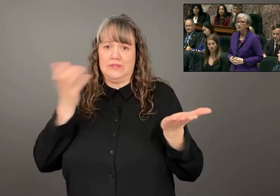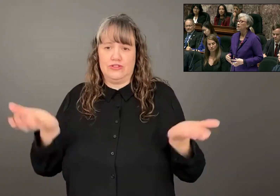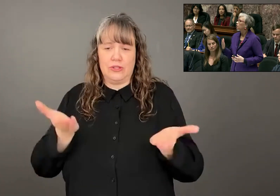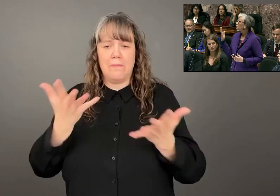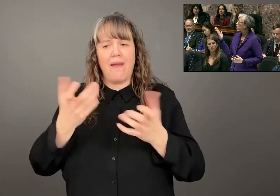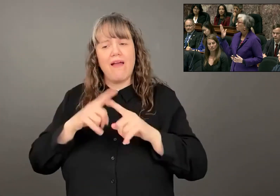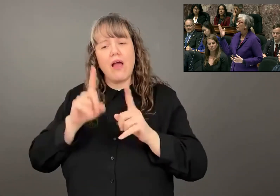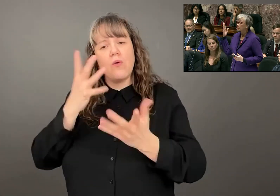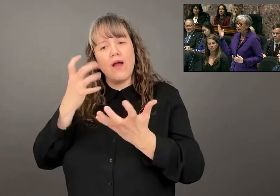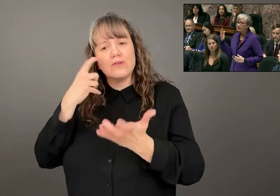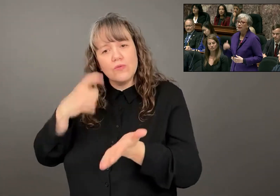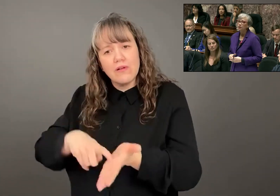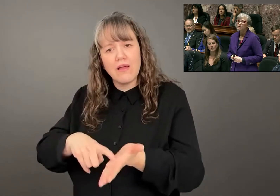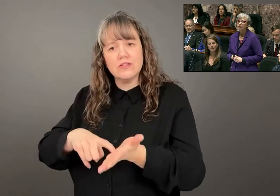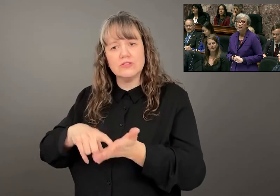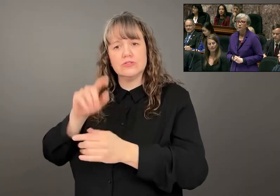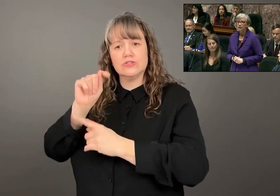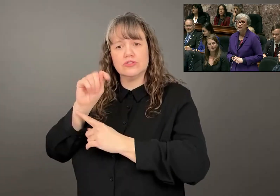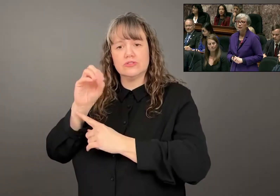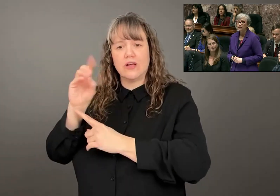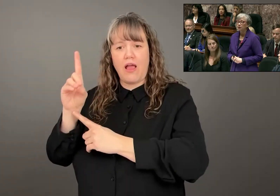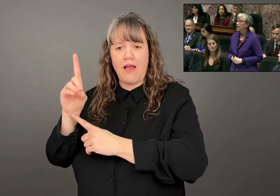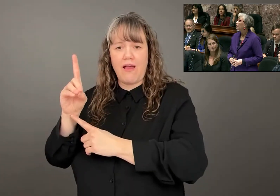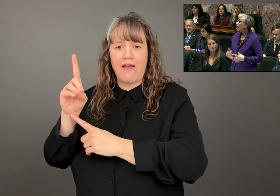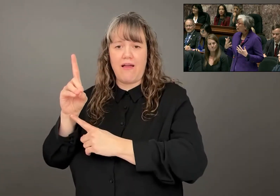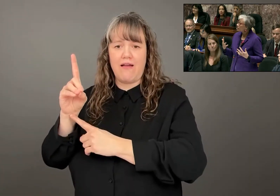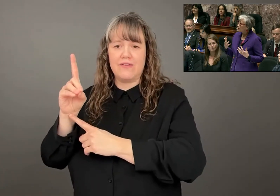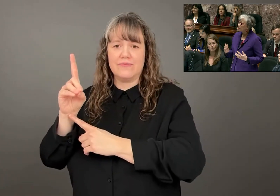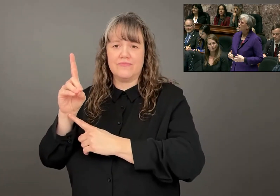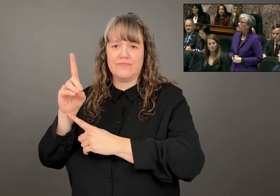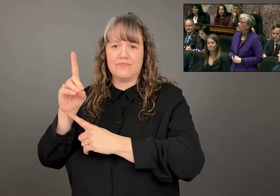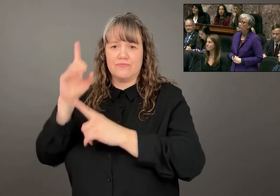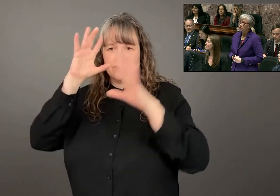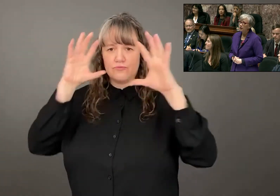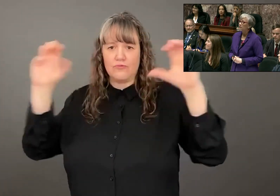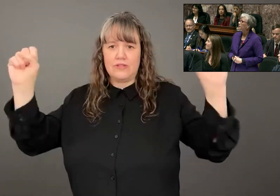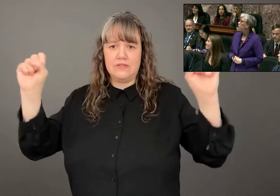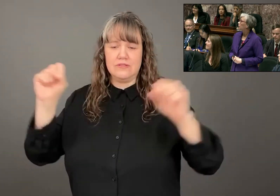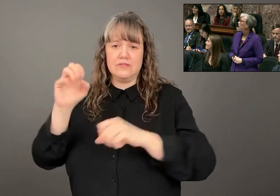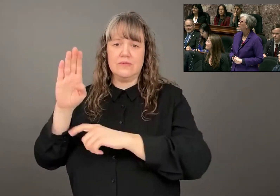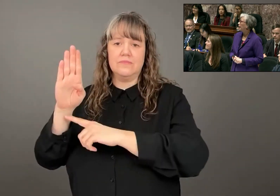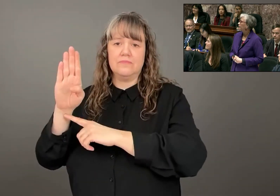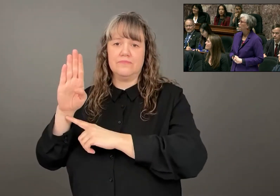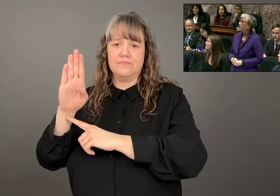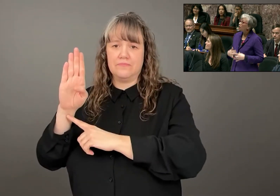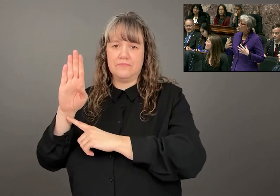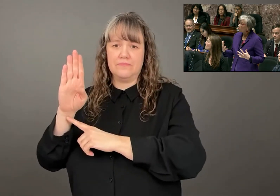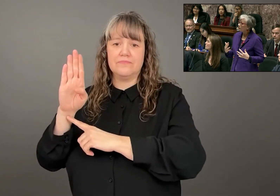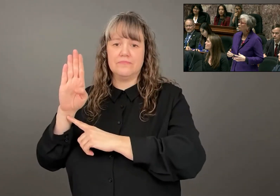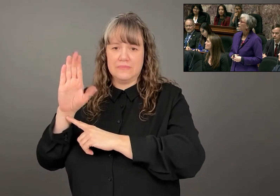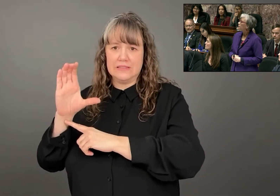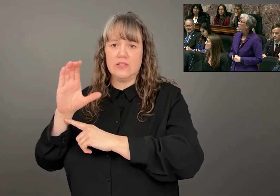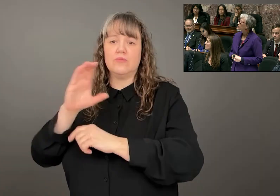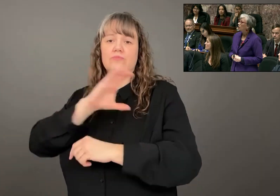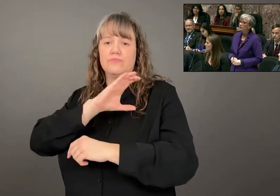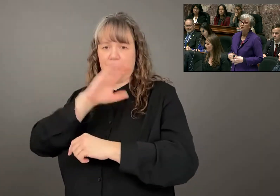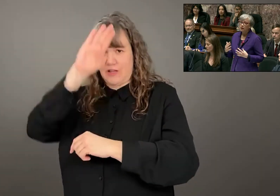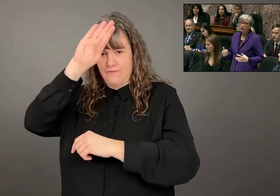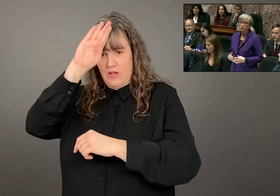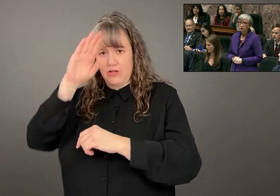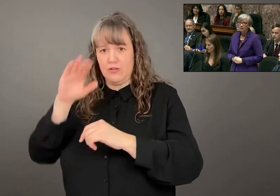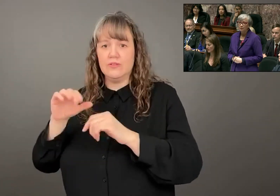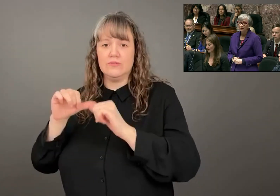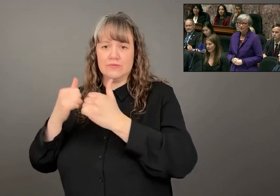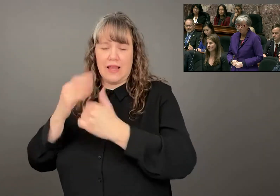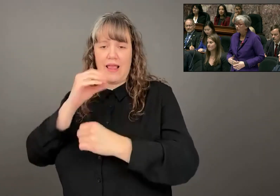Vice President, who is joining us in the gallery today with the delegation, and thank them for their tireless work on behalf of all firefighters in the province